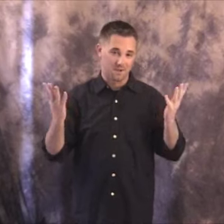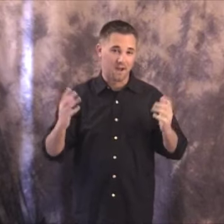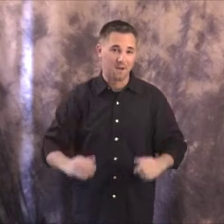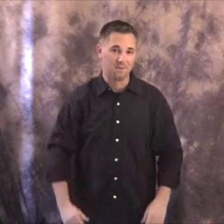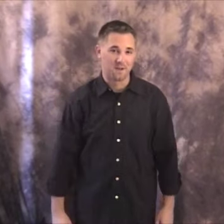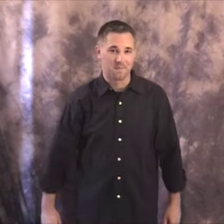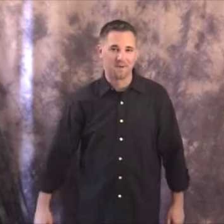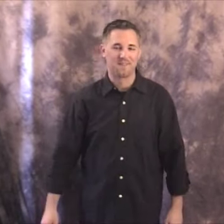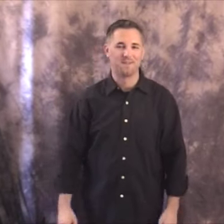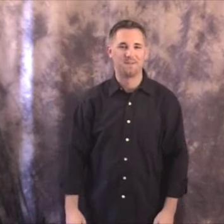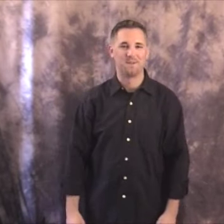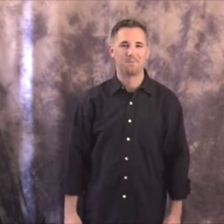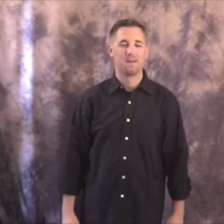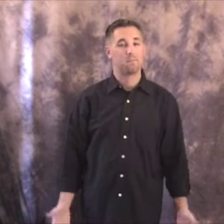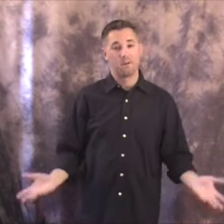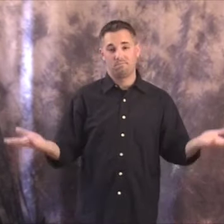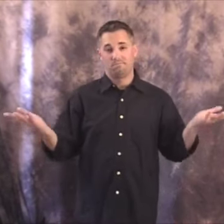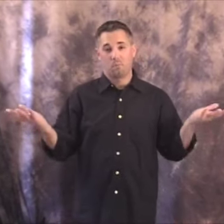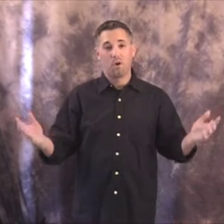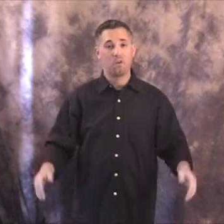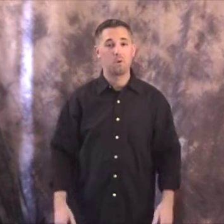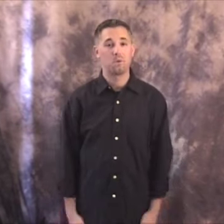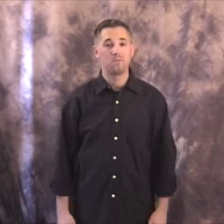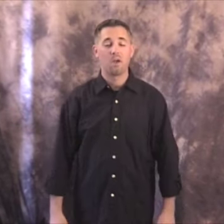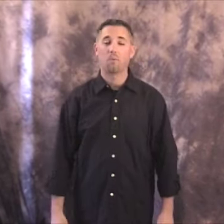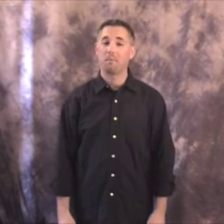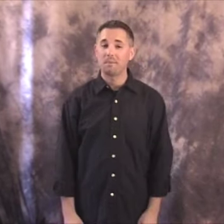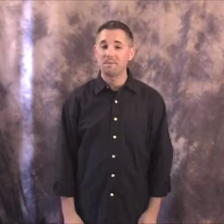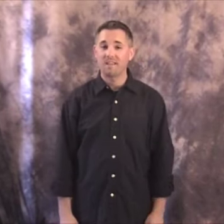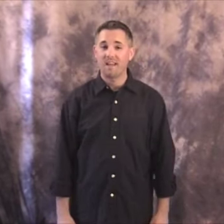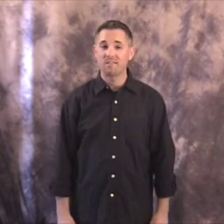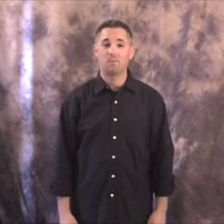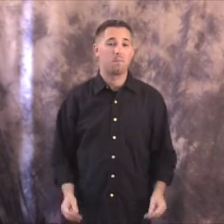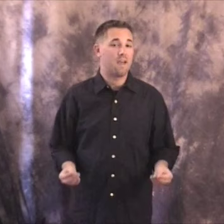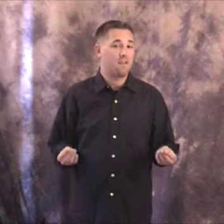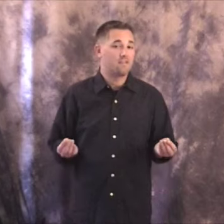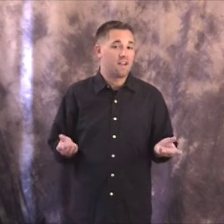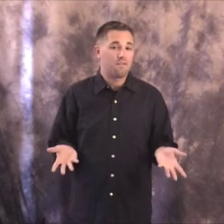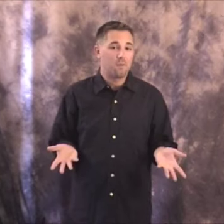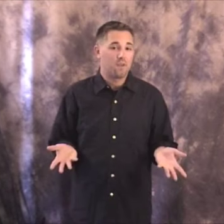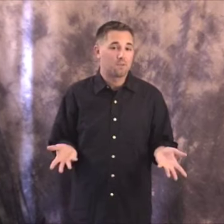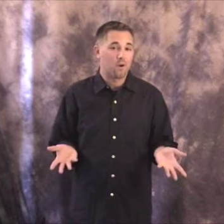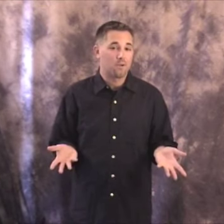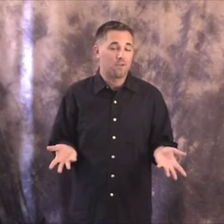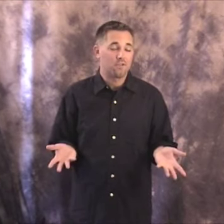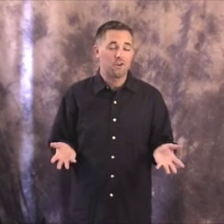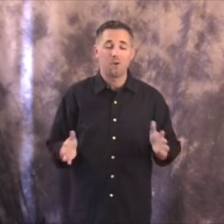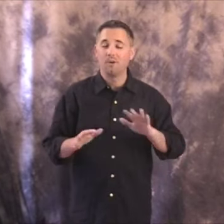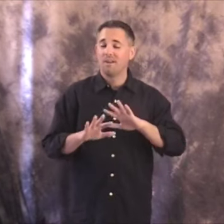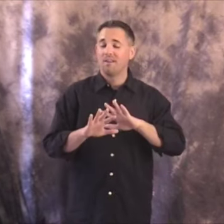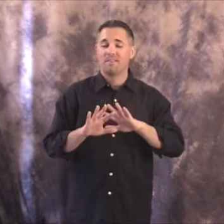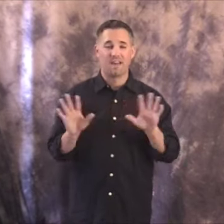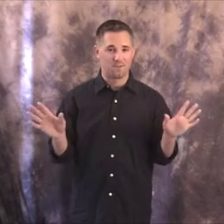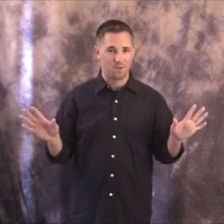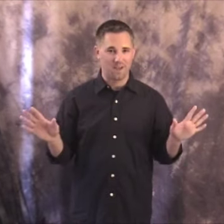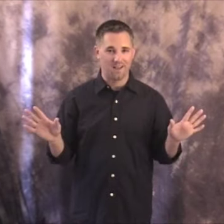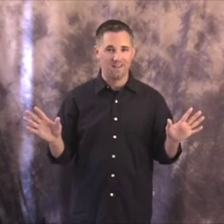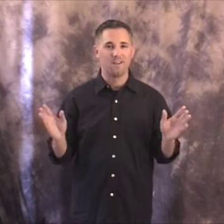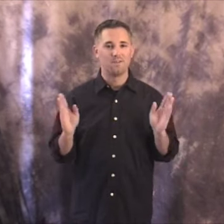Sorry, I goofed up there at the end too. But we're all human. We'll make mistakes. We may sign a few things wrong during the show. That's okay.